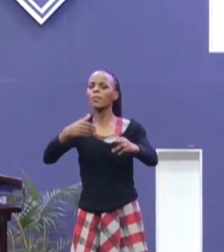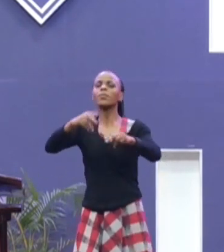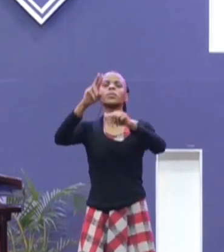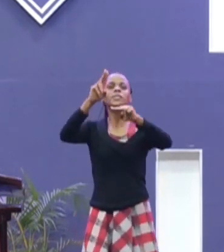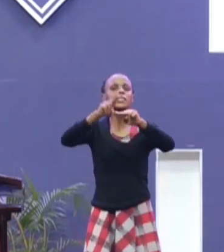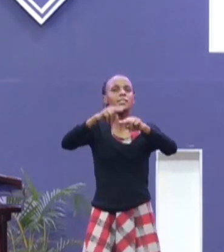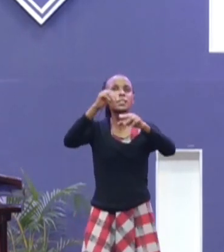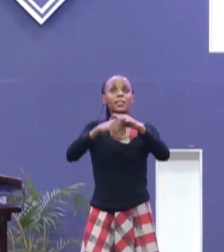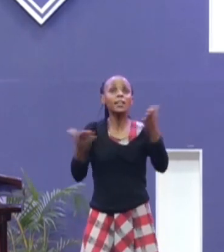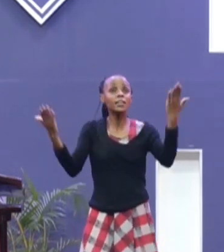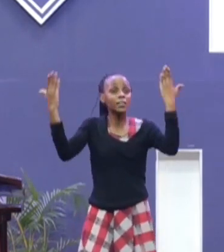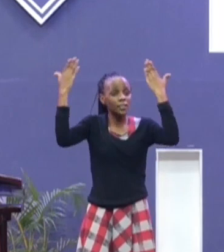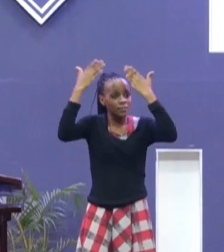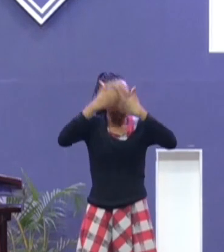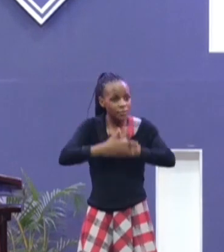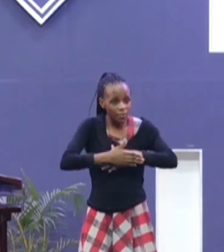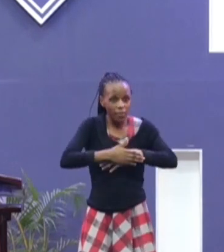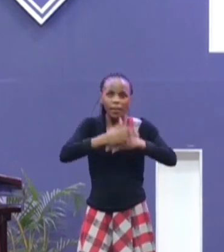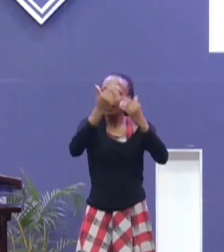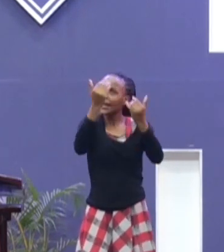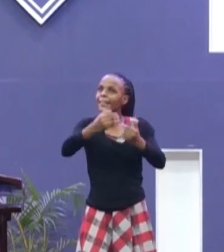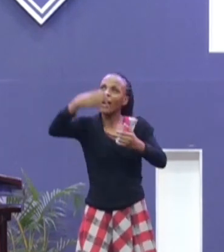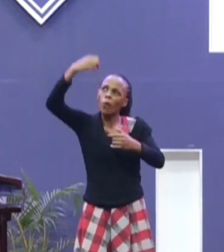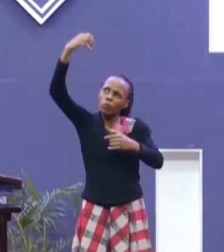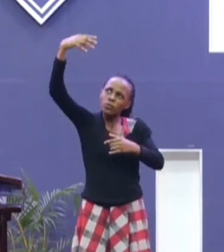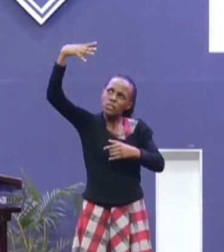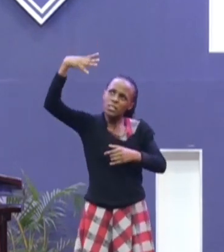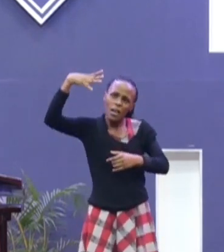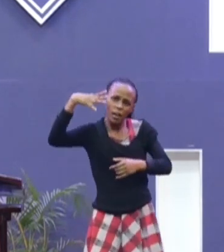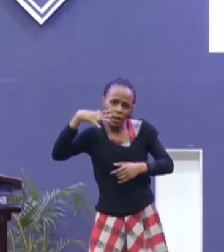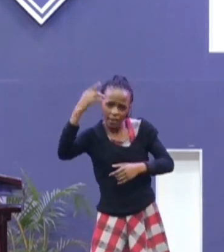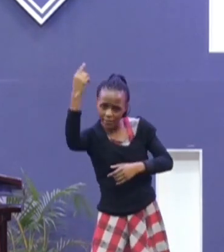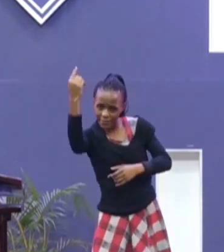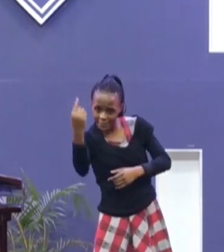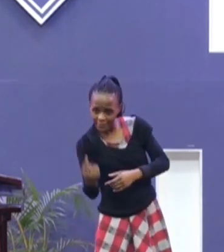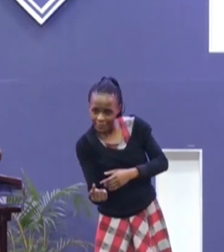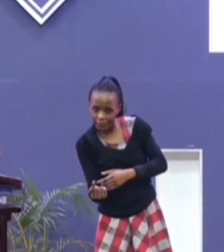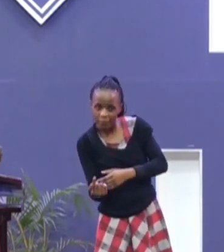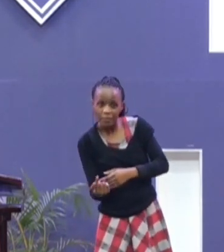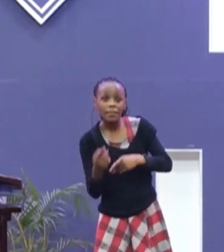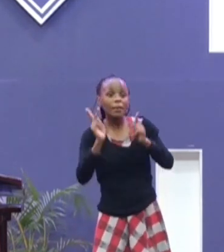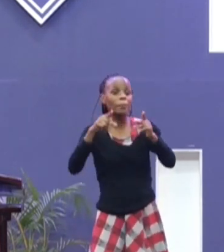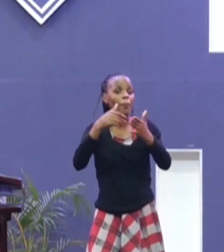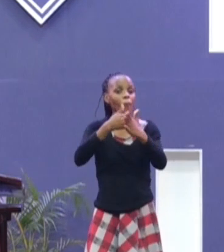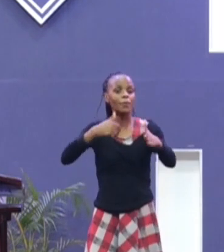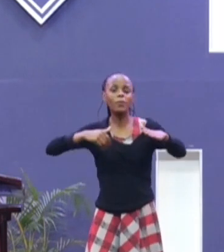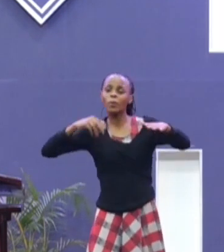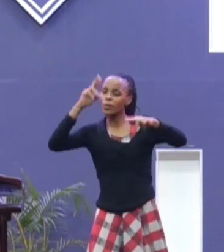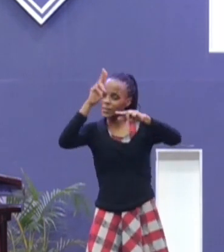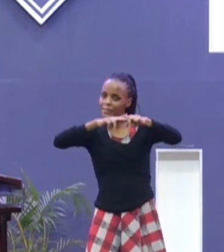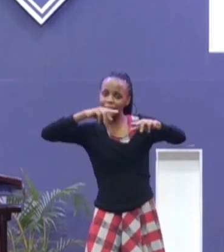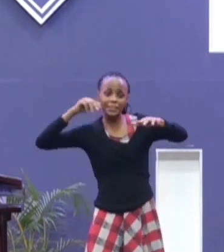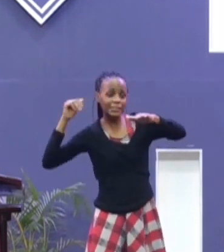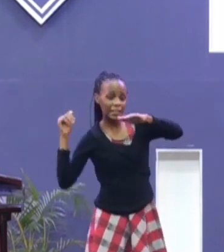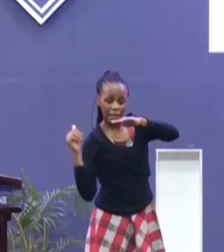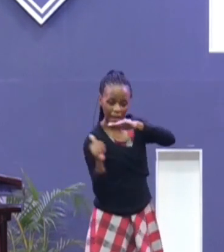he says those who used to live in darkness. Omusana gwabaakira. A light has shined upon them. Abaali batuula wansi